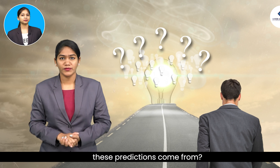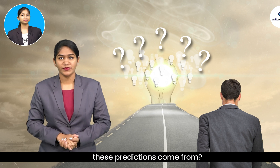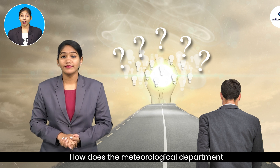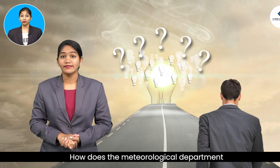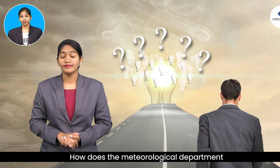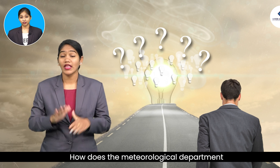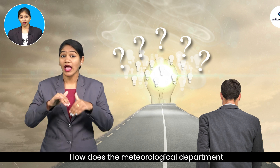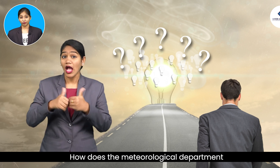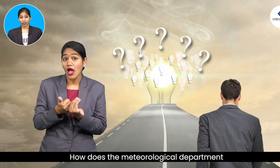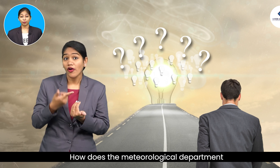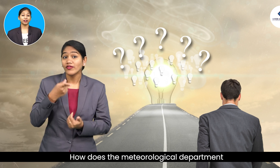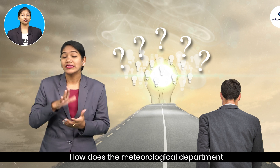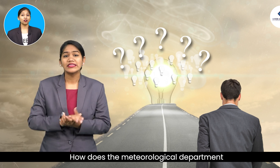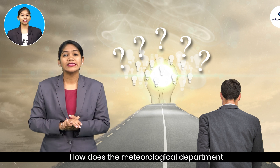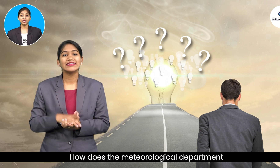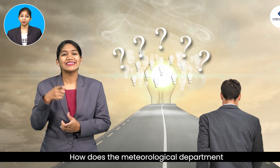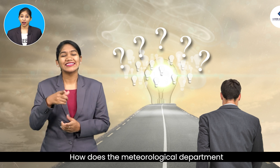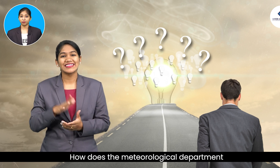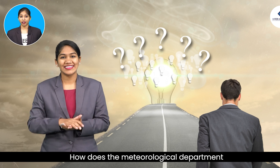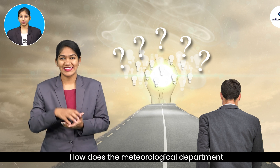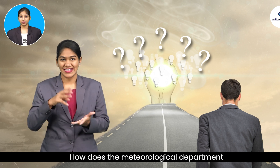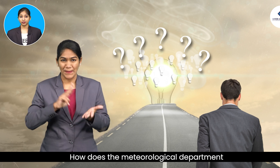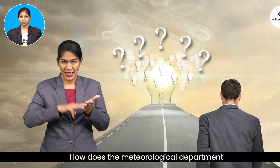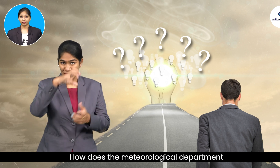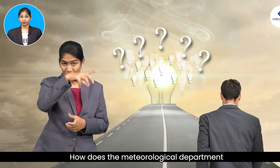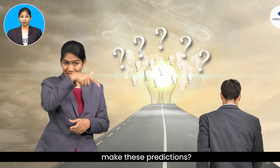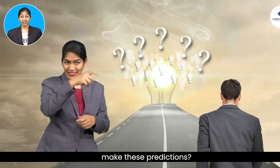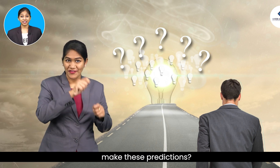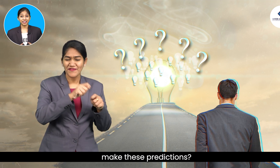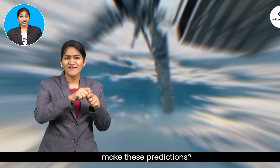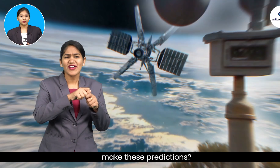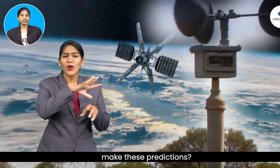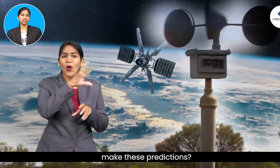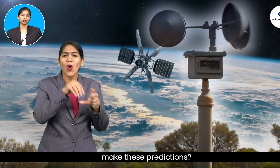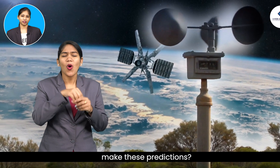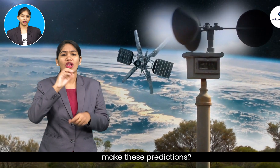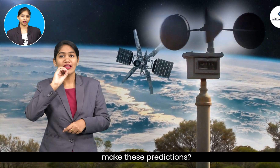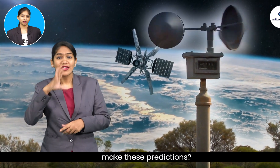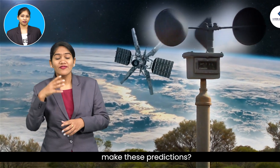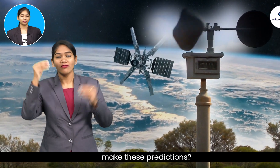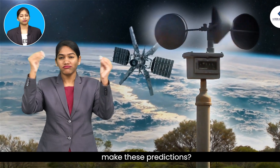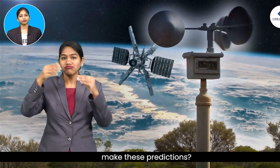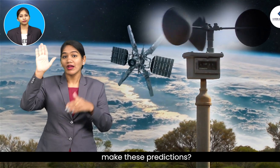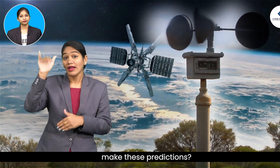How does the meteorological department Make these predictions?